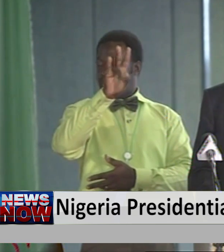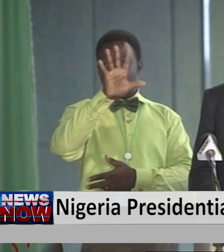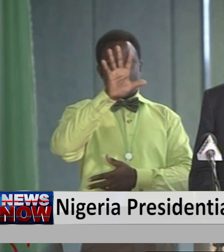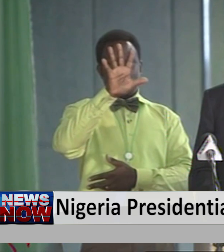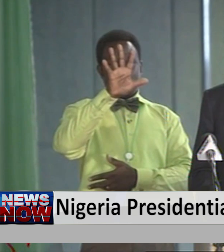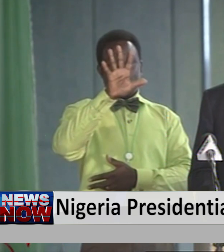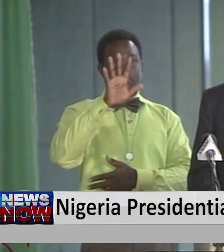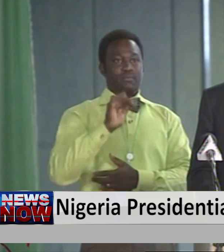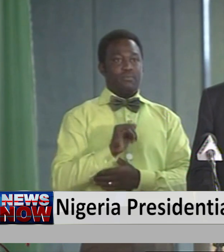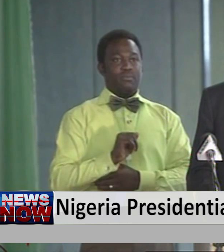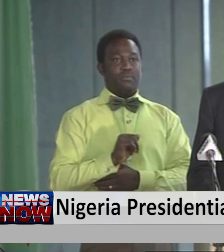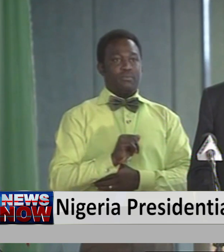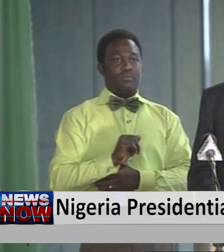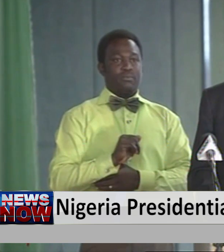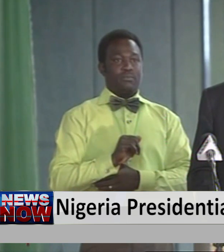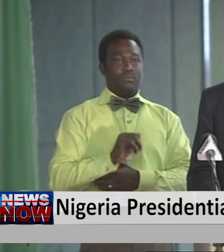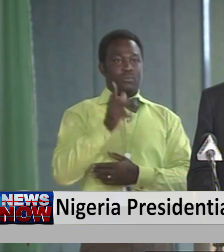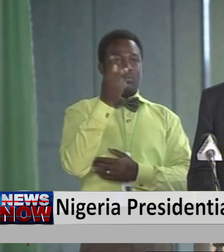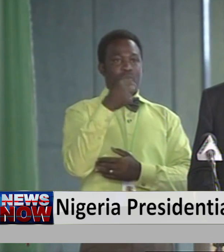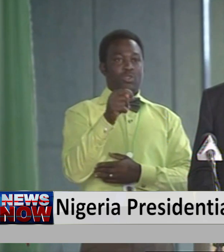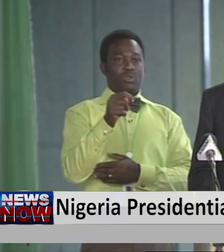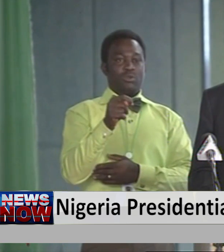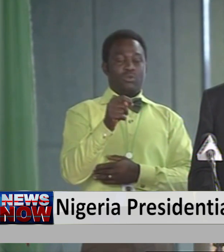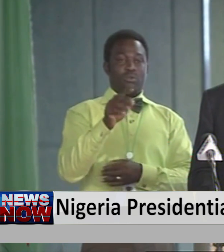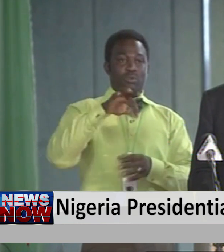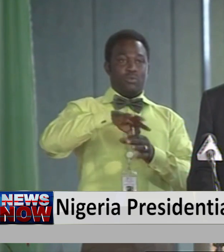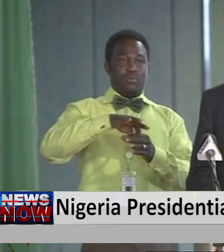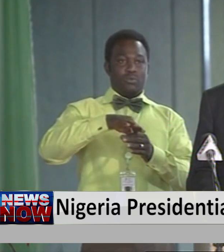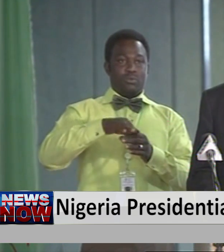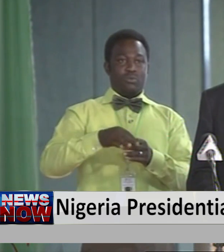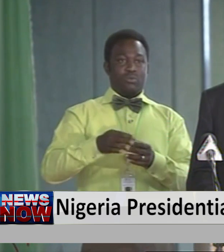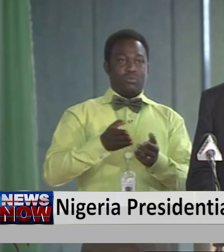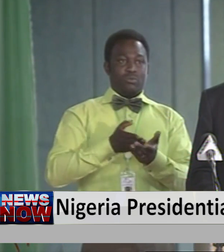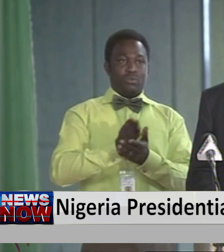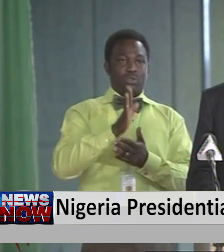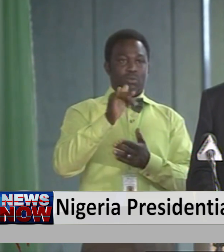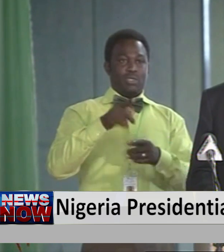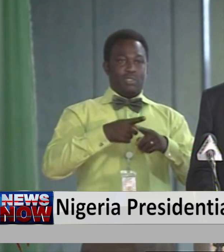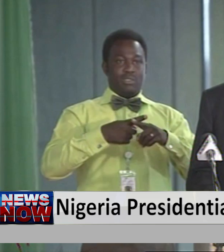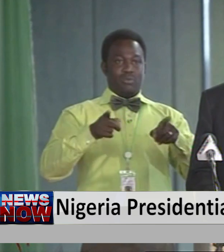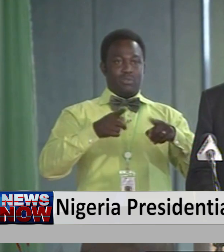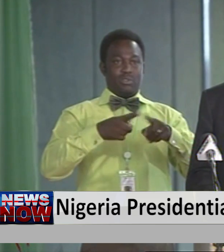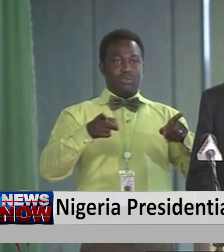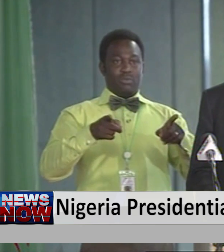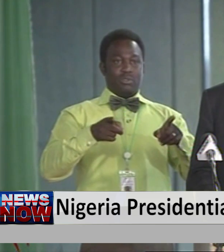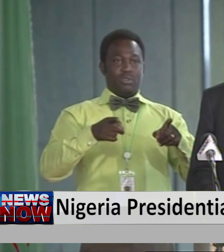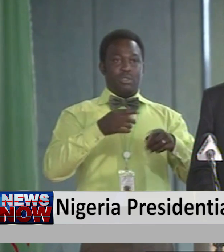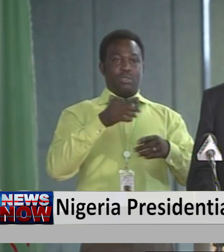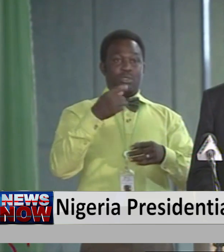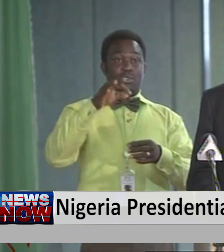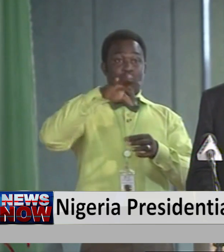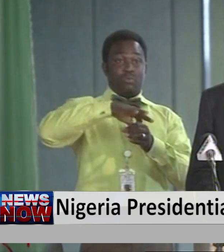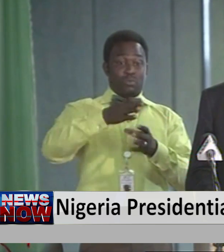594,975. The votes scored by the different political